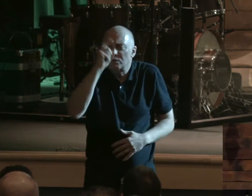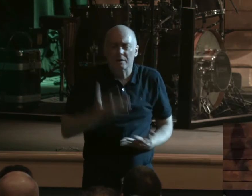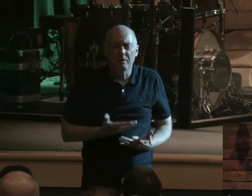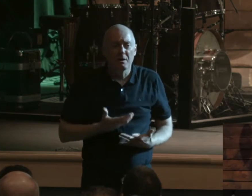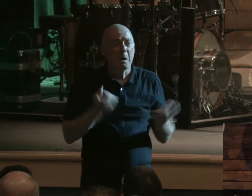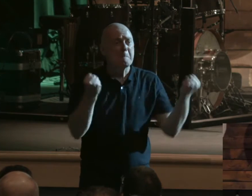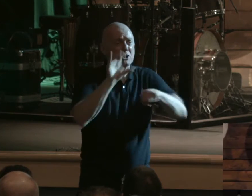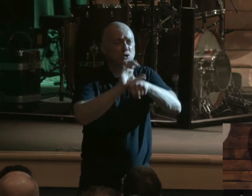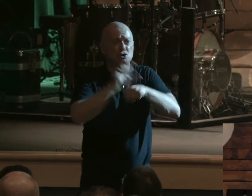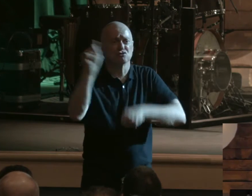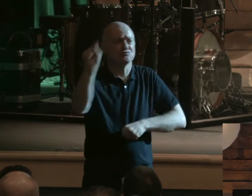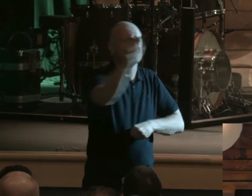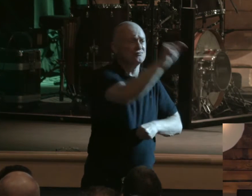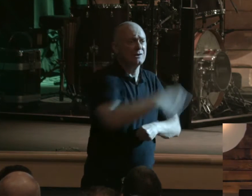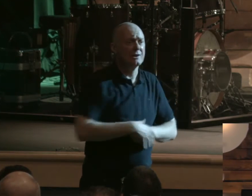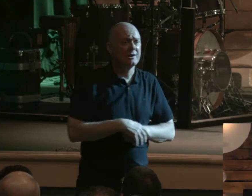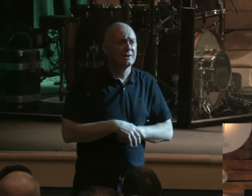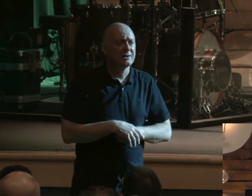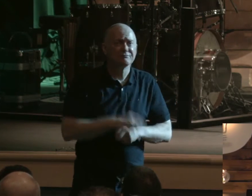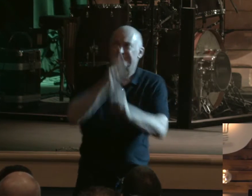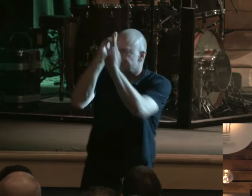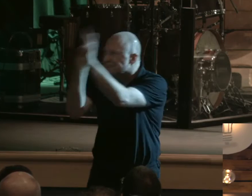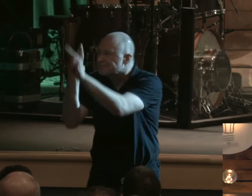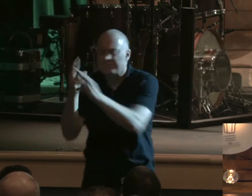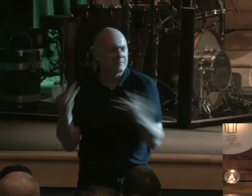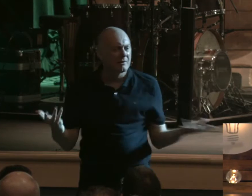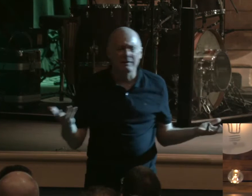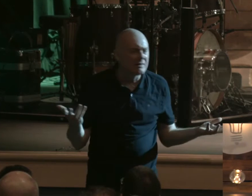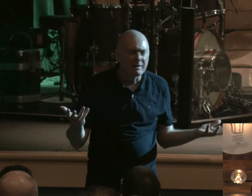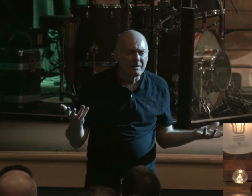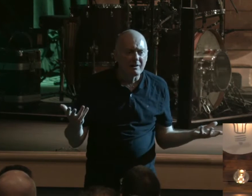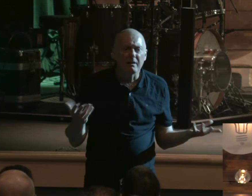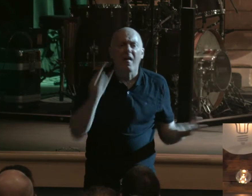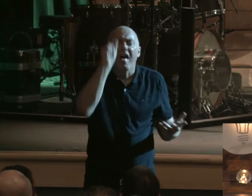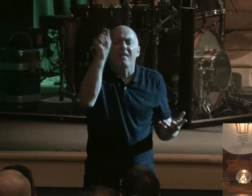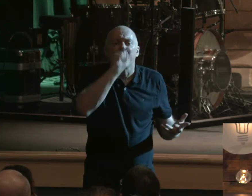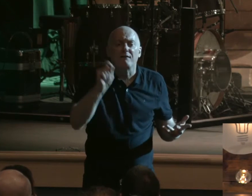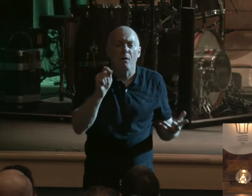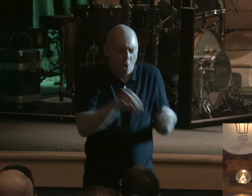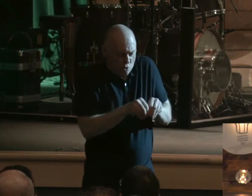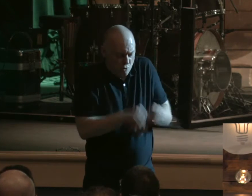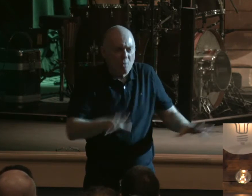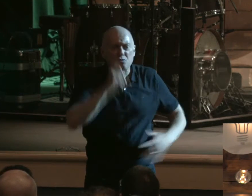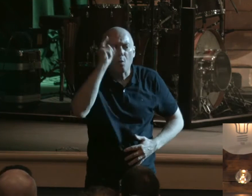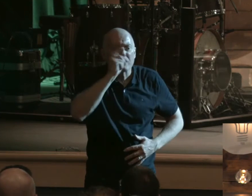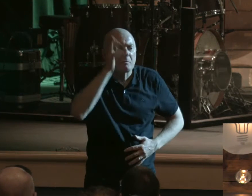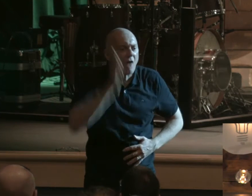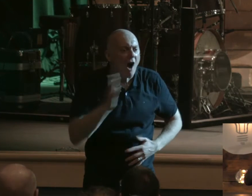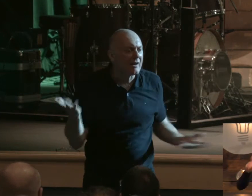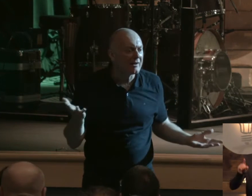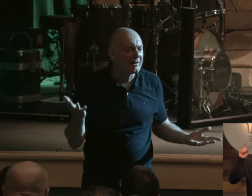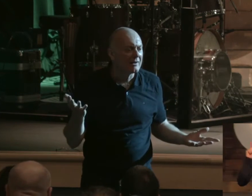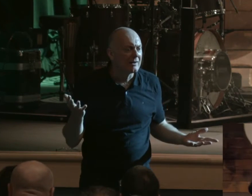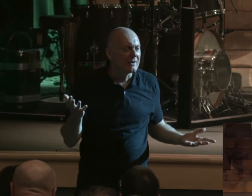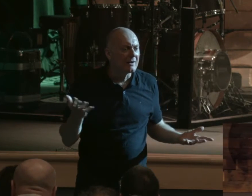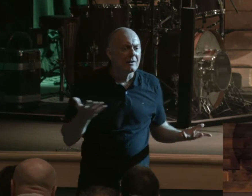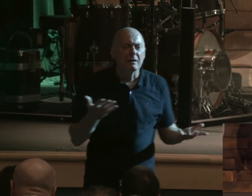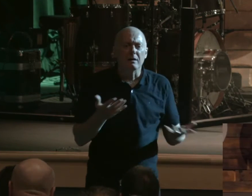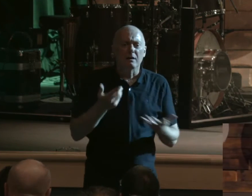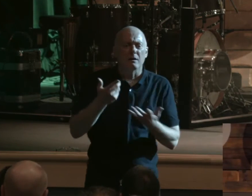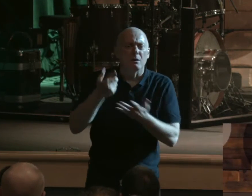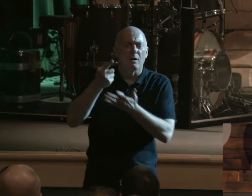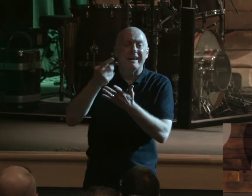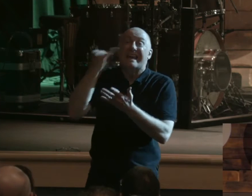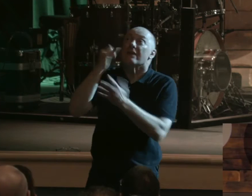about the churches that forsake the fear of the Lord, and therefore they forfeit the wisdom of God. What does the fear of the